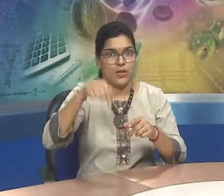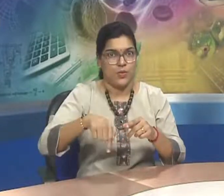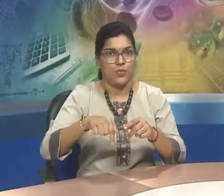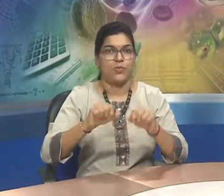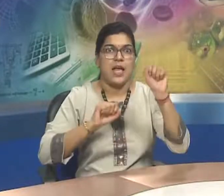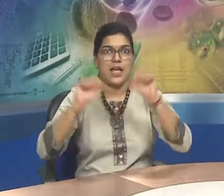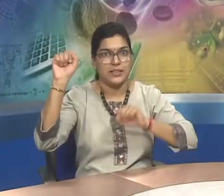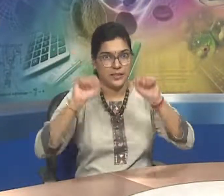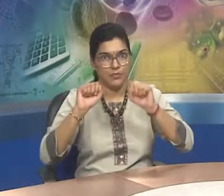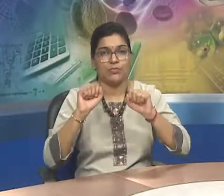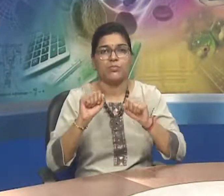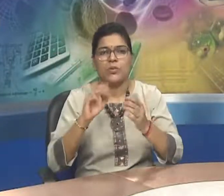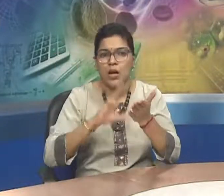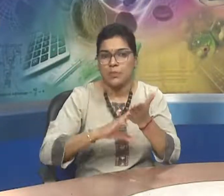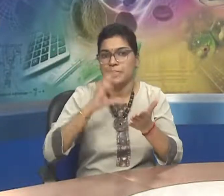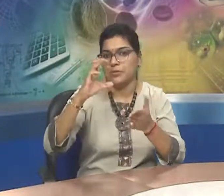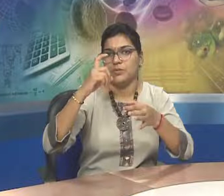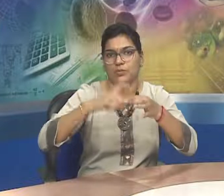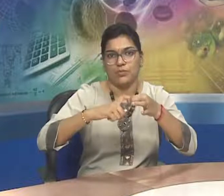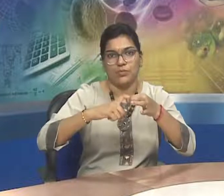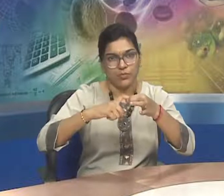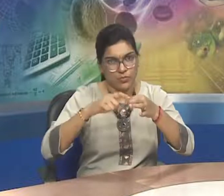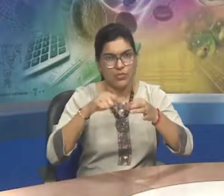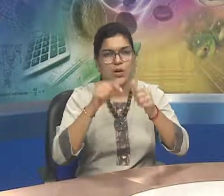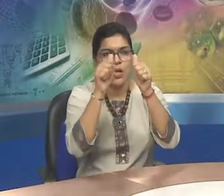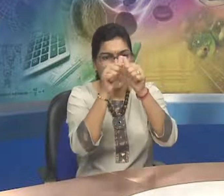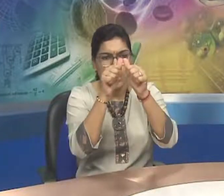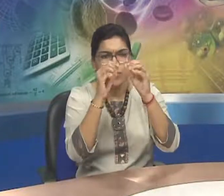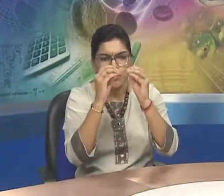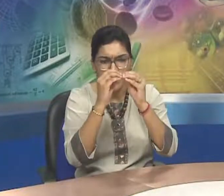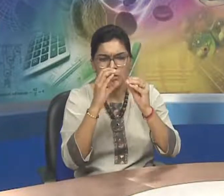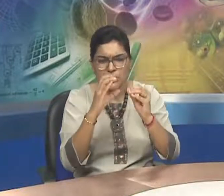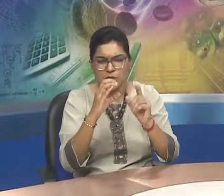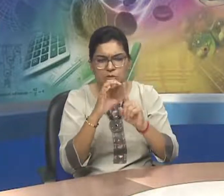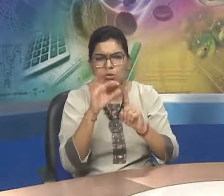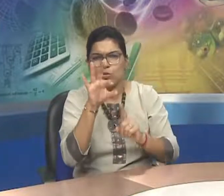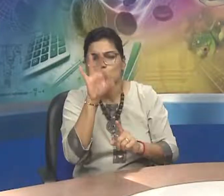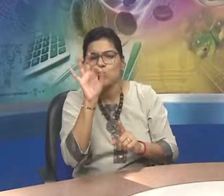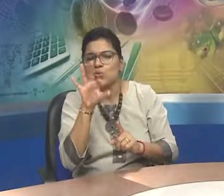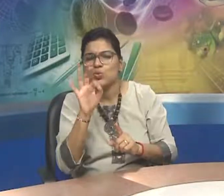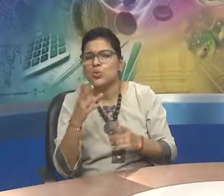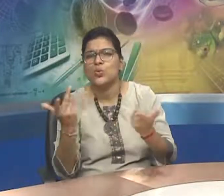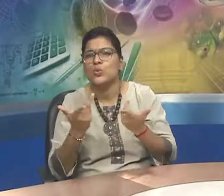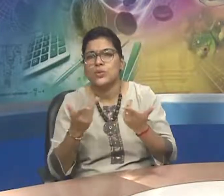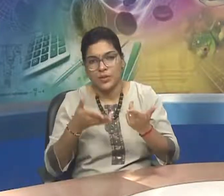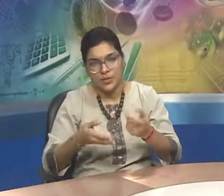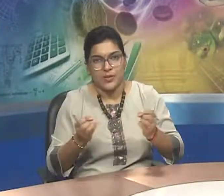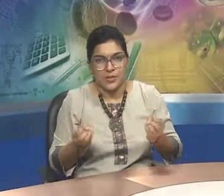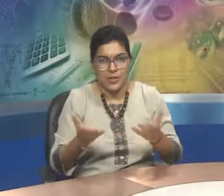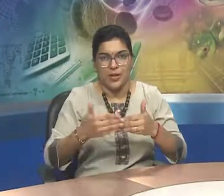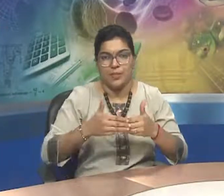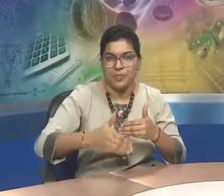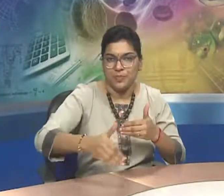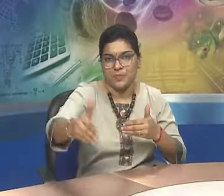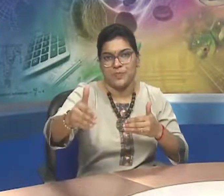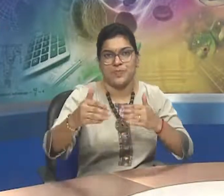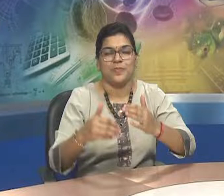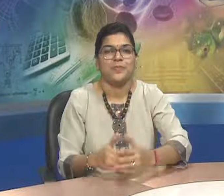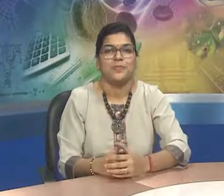Now this is another form of question which comes under exercise. These are MCQ, multiple choice questions.